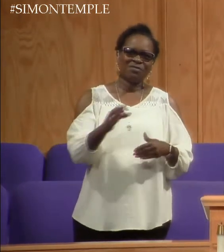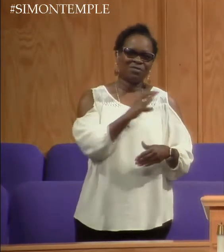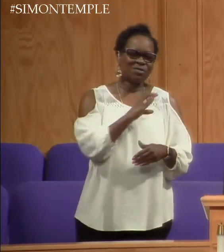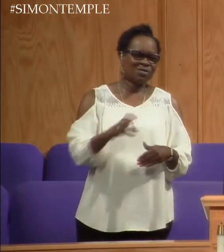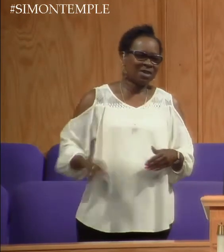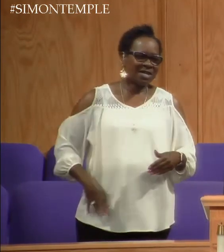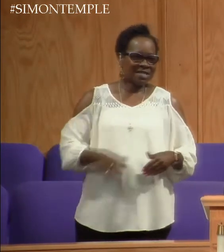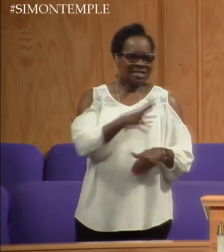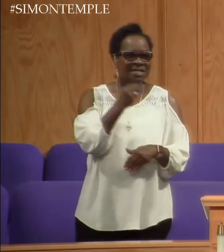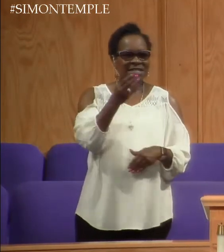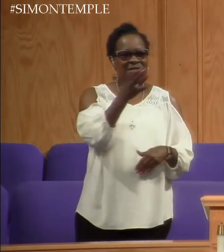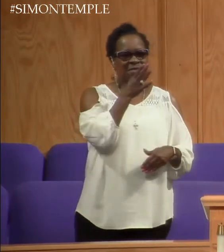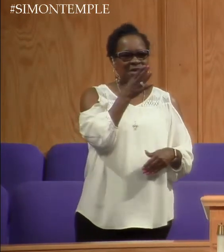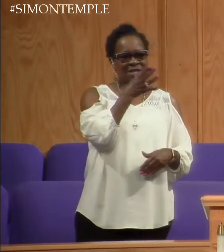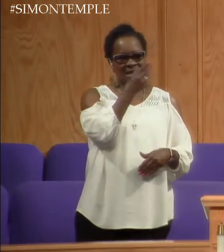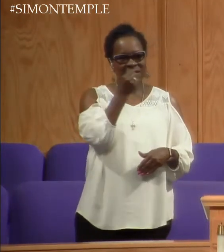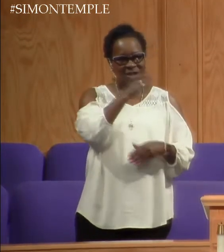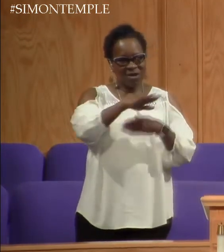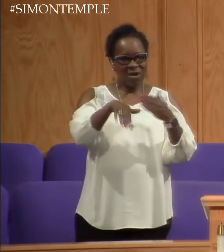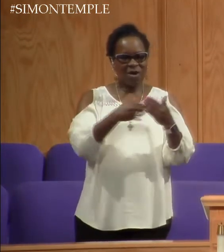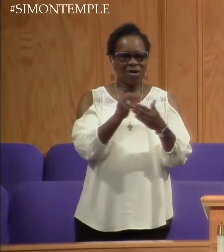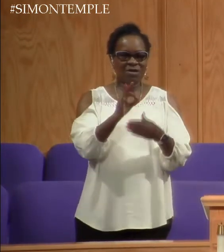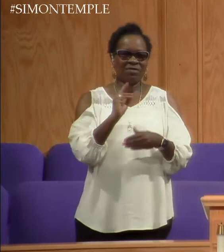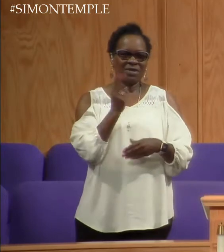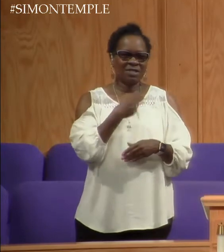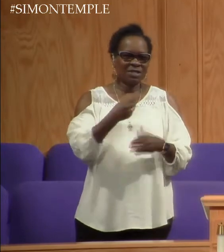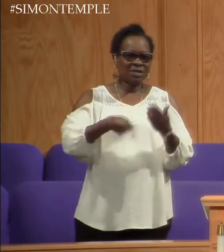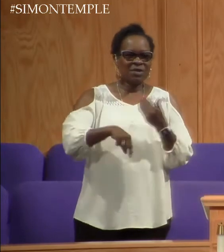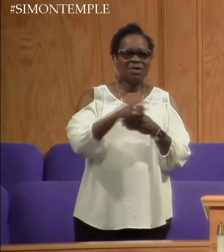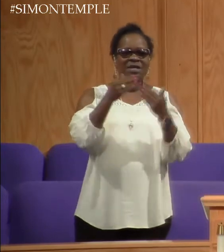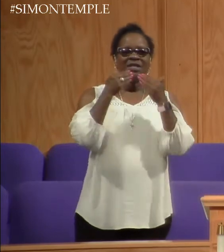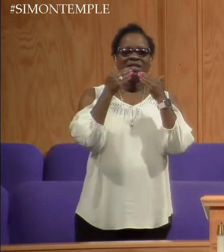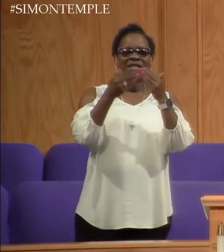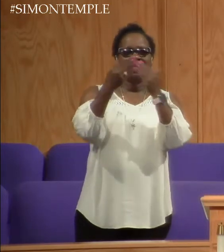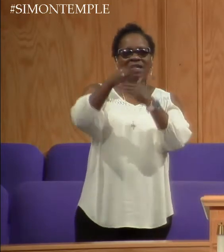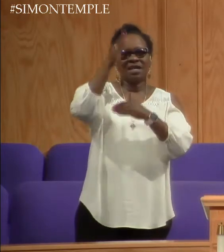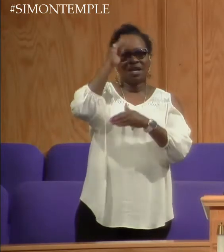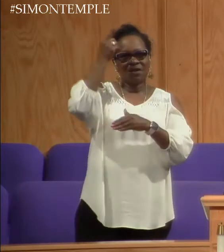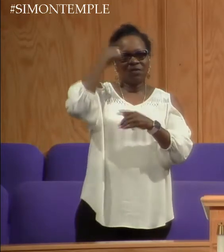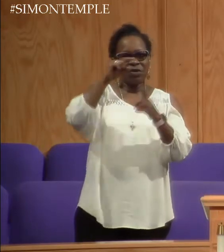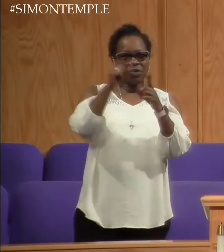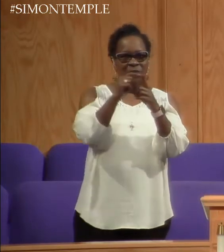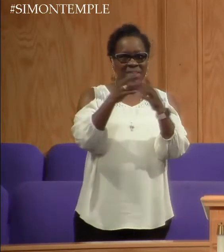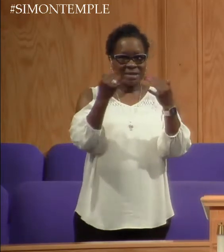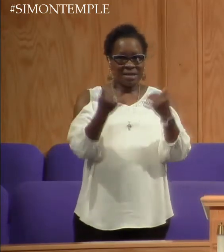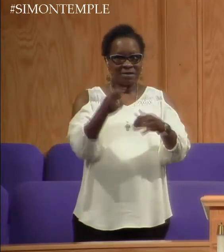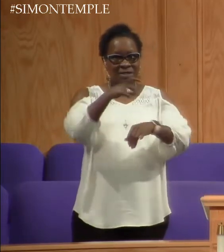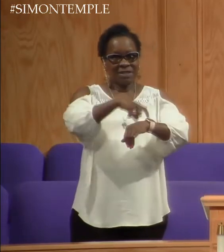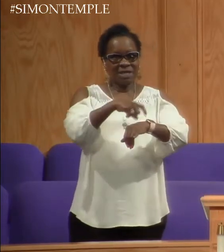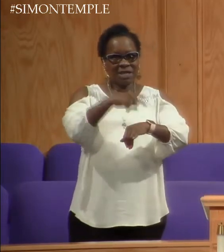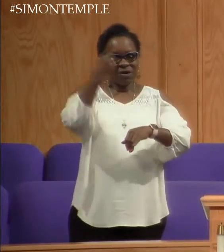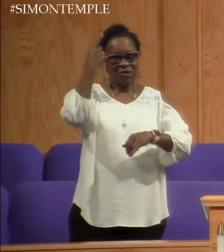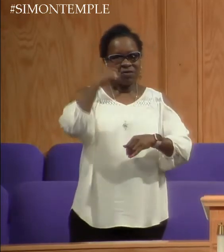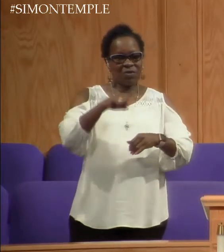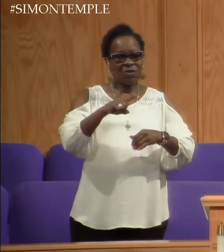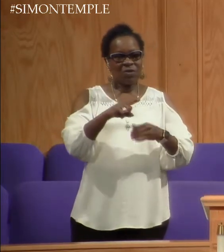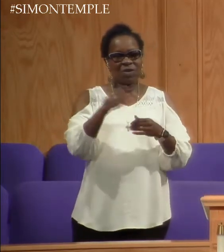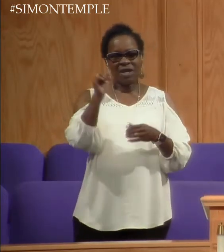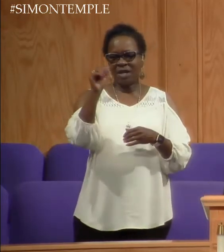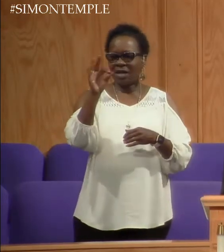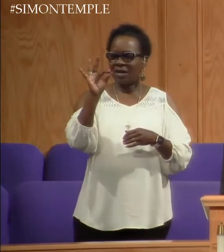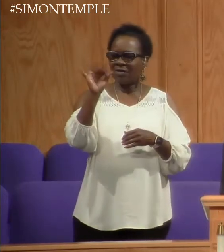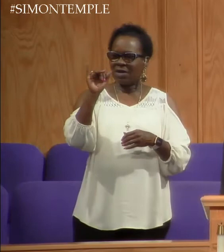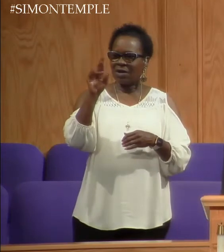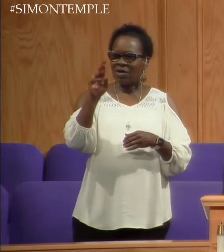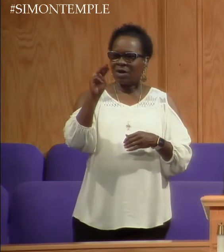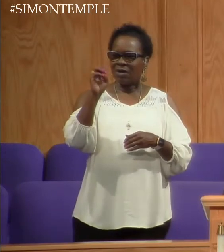of us who love his appearing. We thank God for this word. The word has gone forth. Now it's time for the affirmation. If